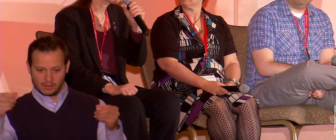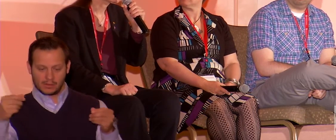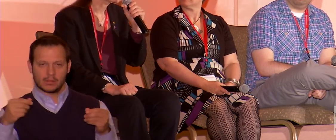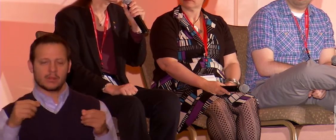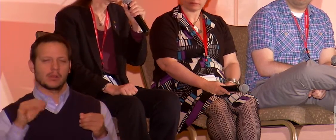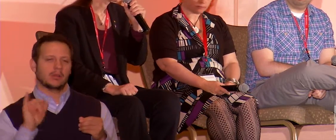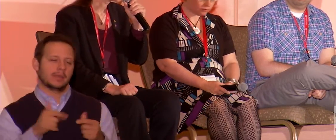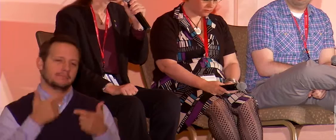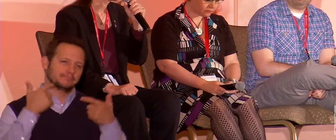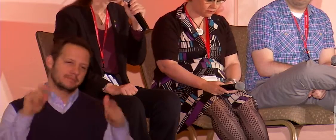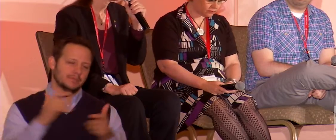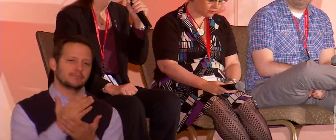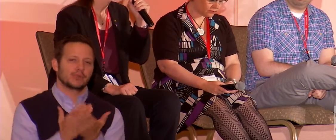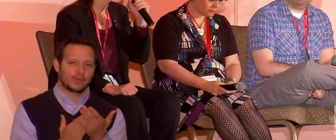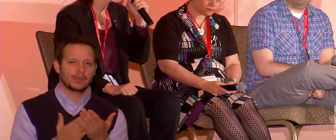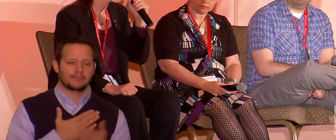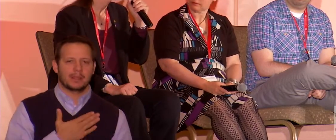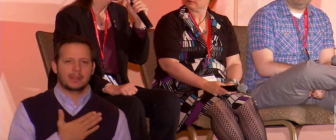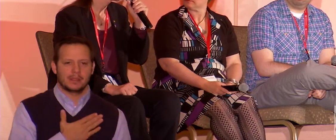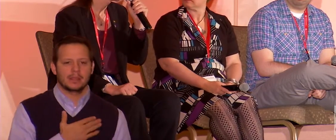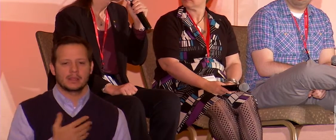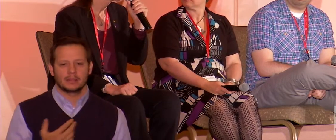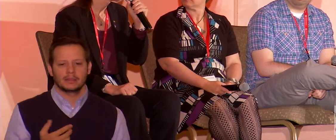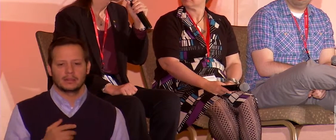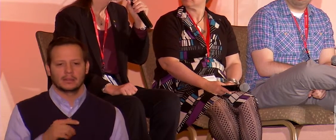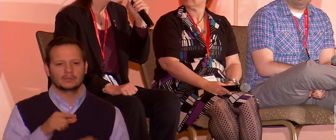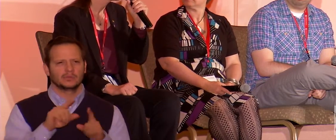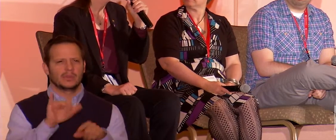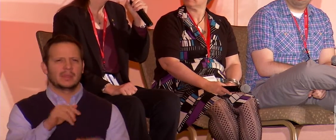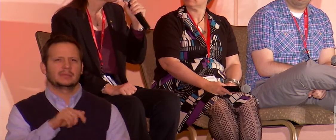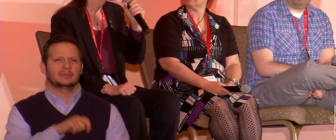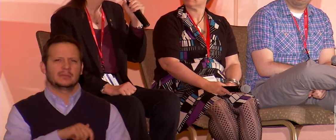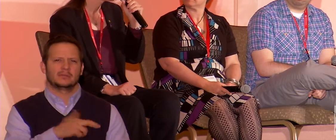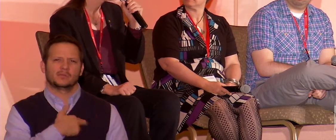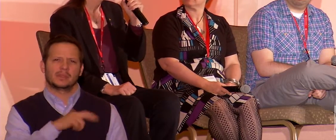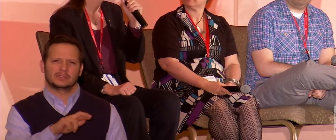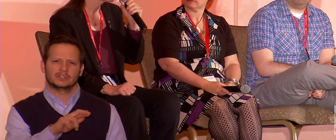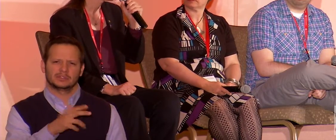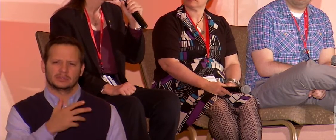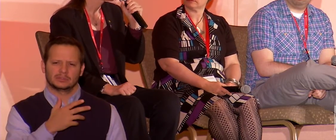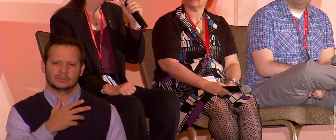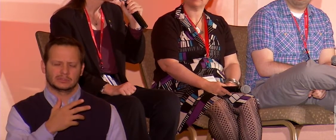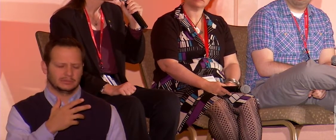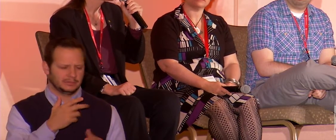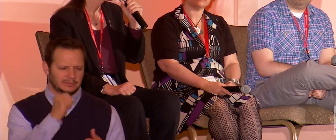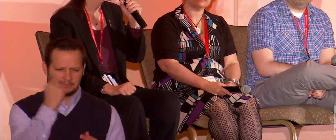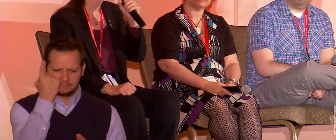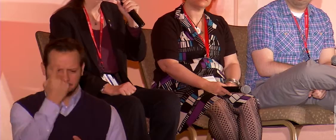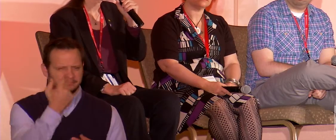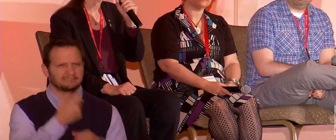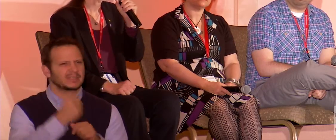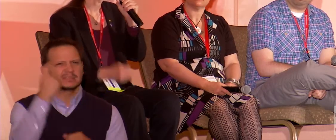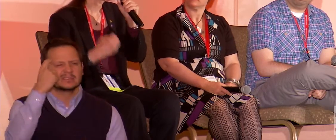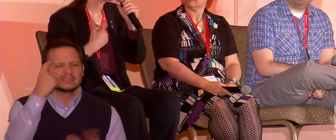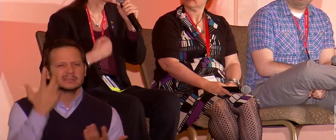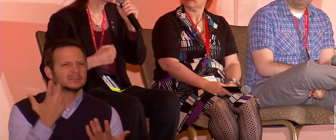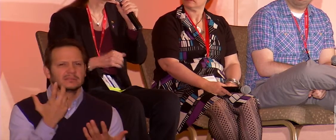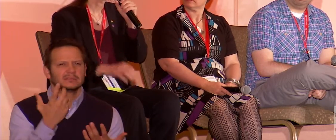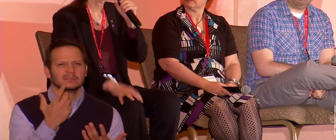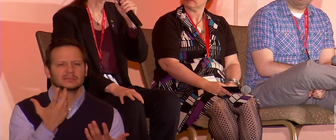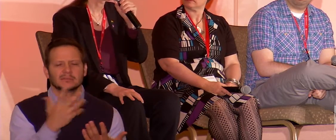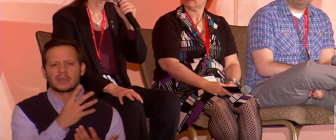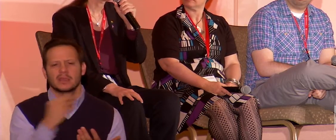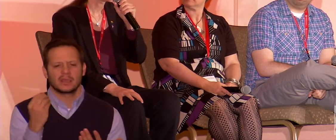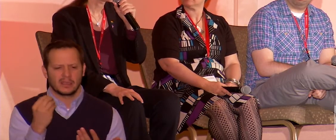us, a religious period that didn't make any sense. And yet there was, at least for